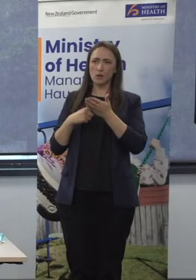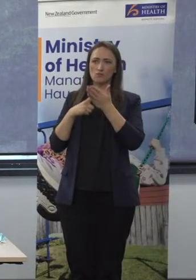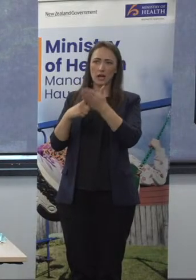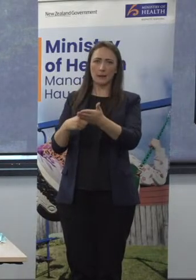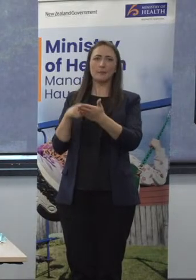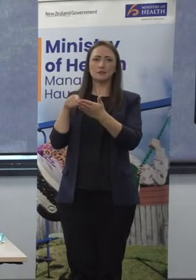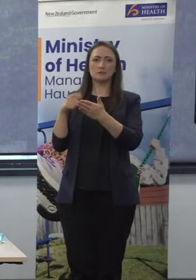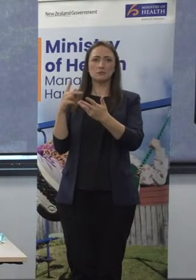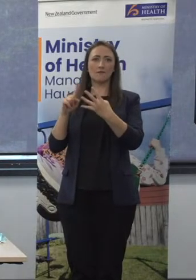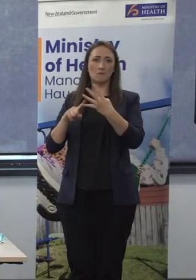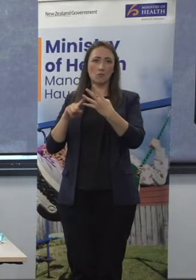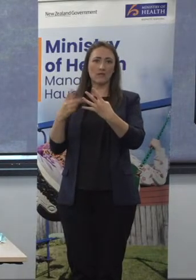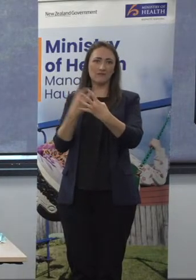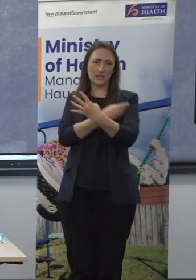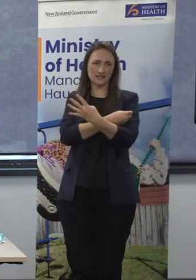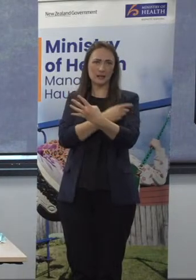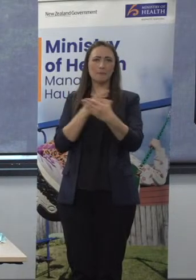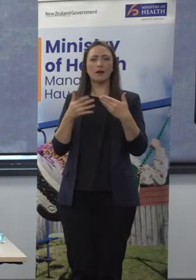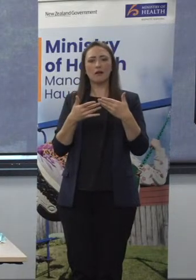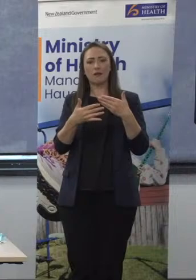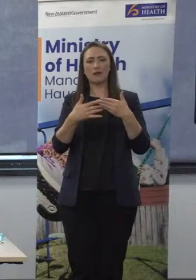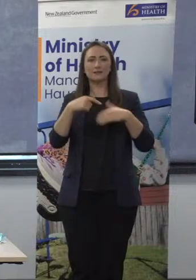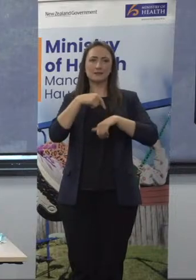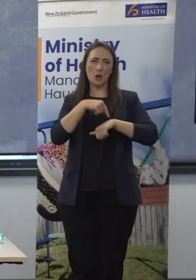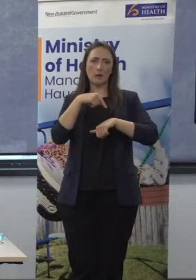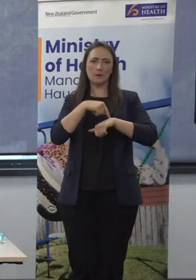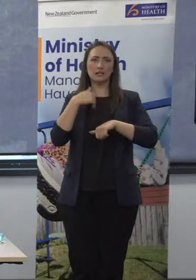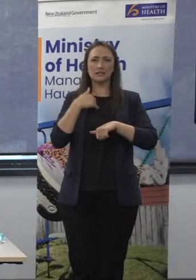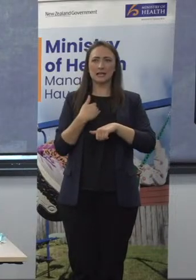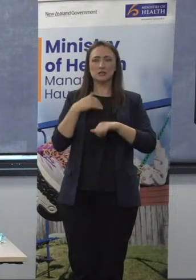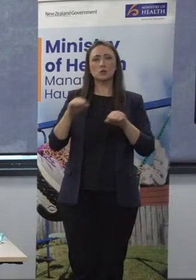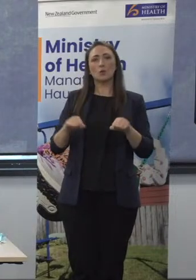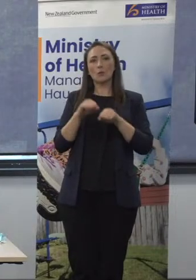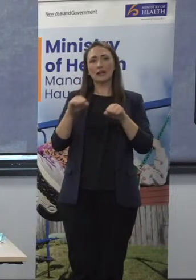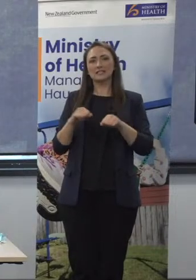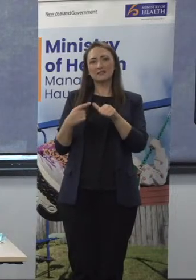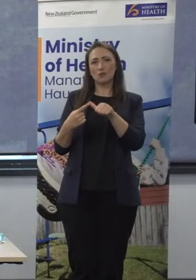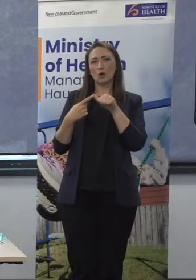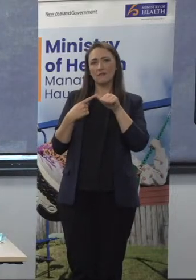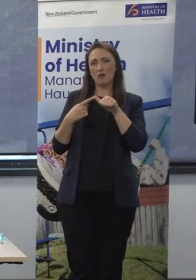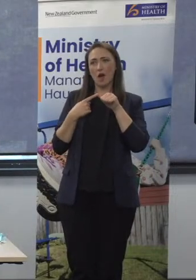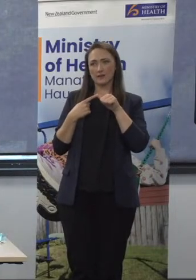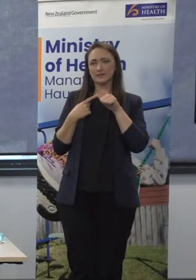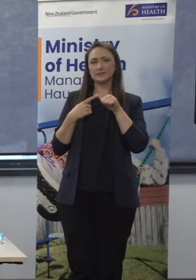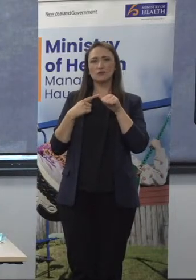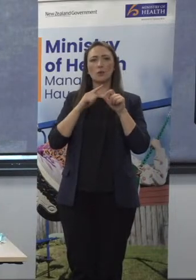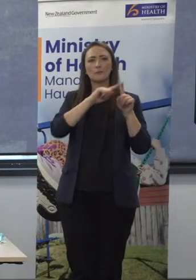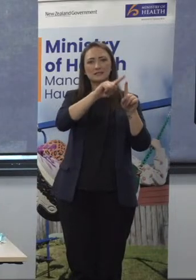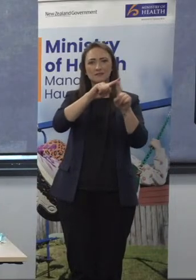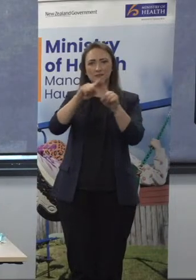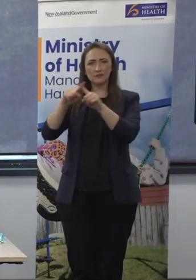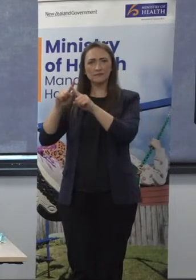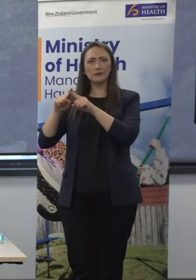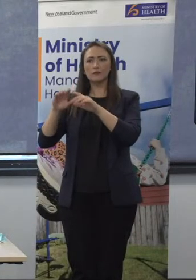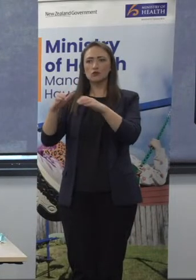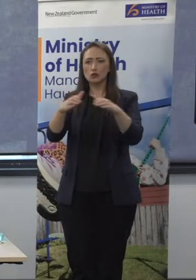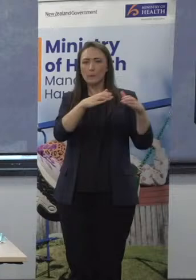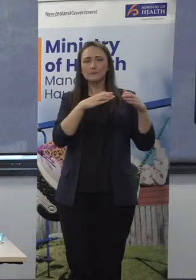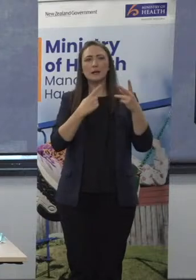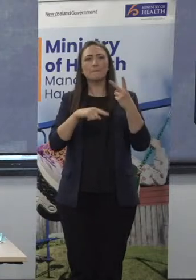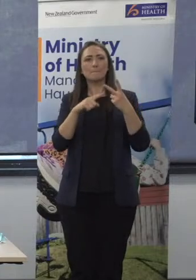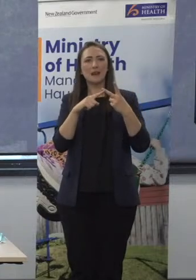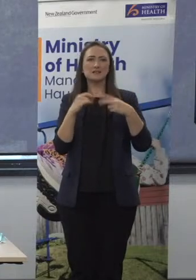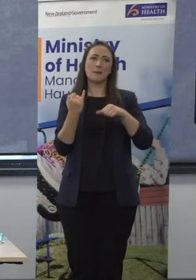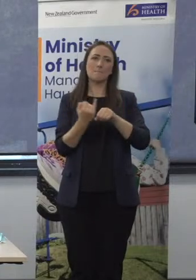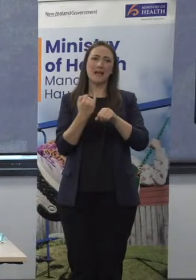over the next little while. So we'll be looking for further advice from various consumer groups and also MedSafe and